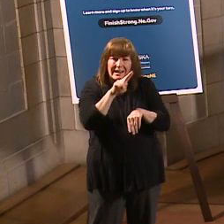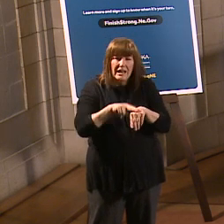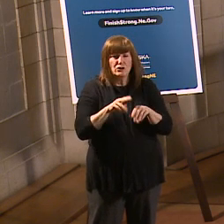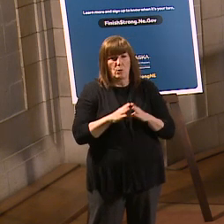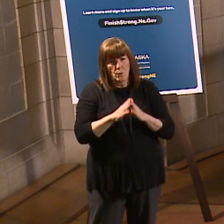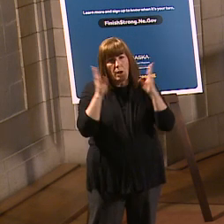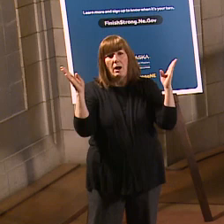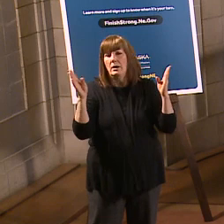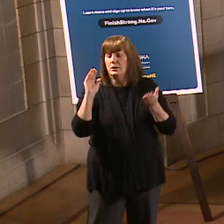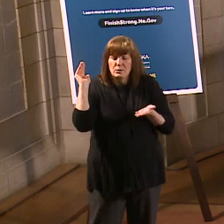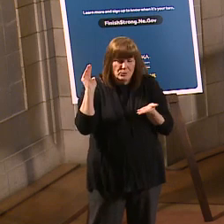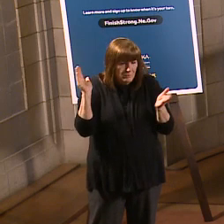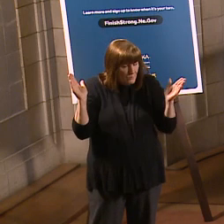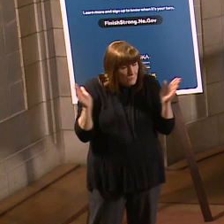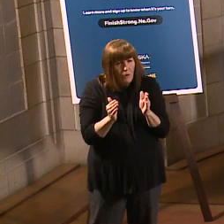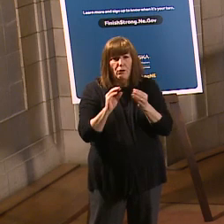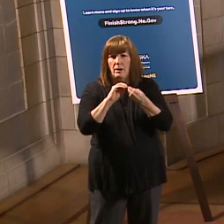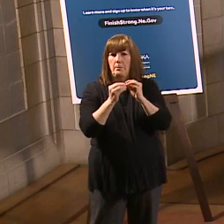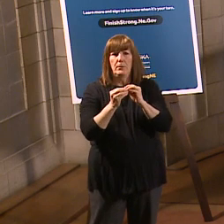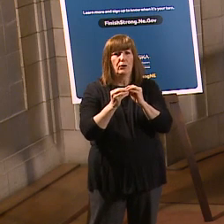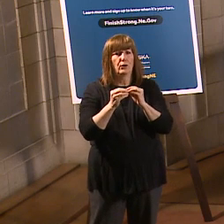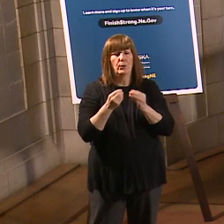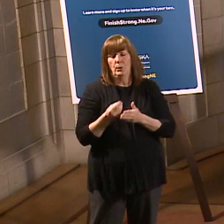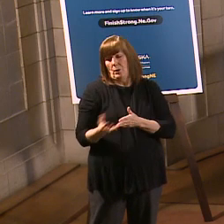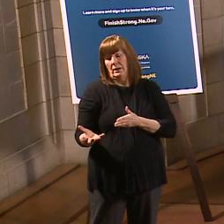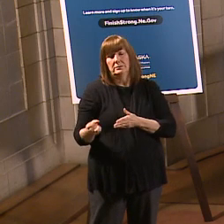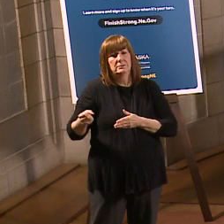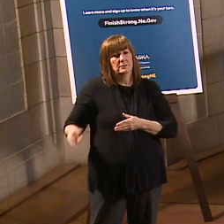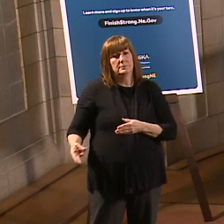small number nationwide as well.